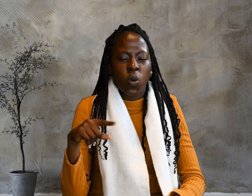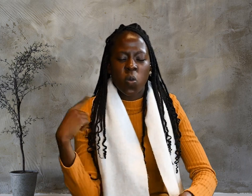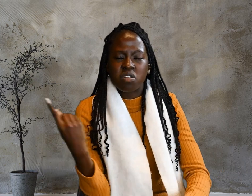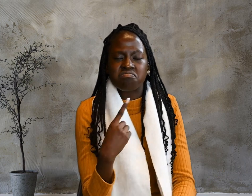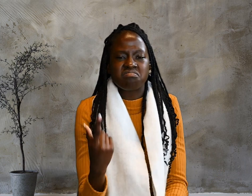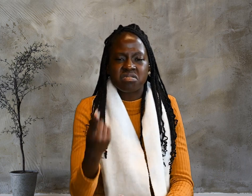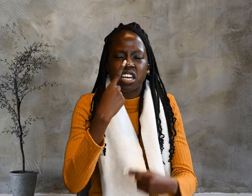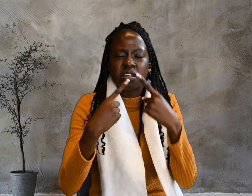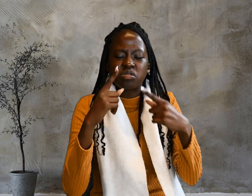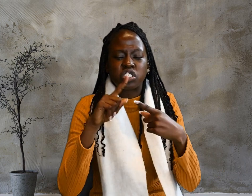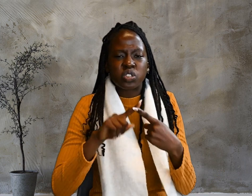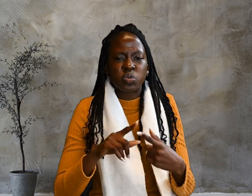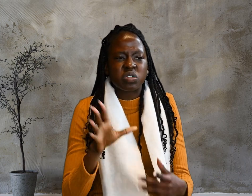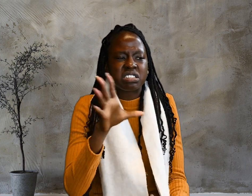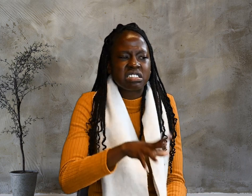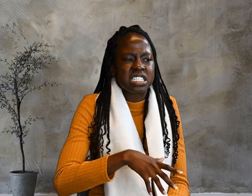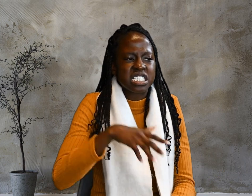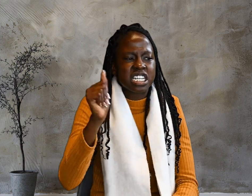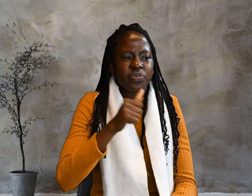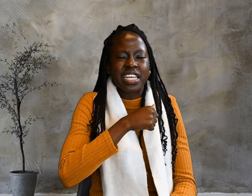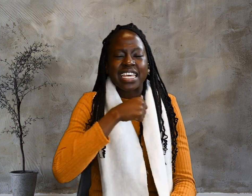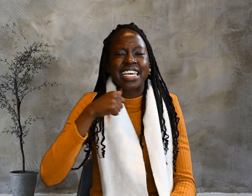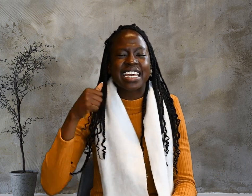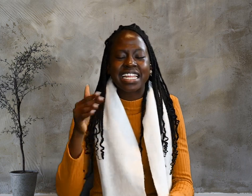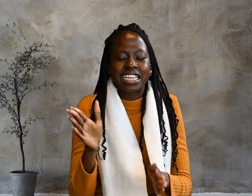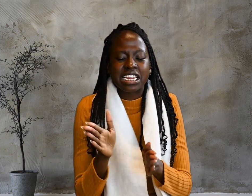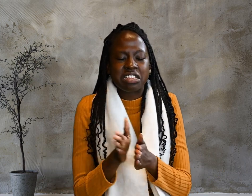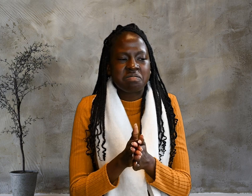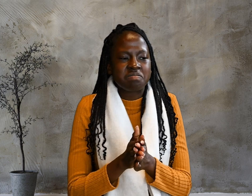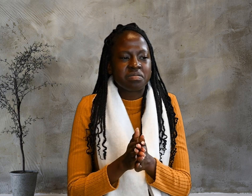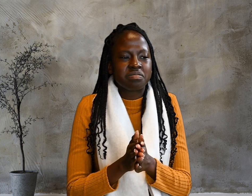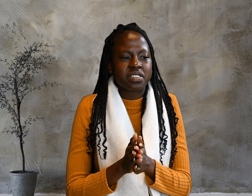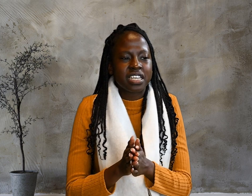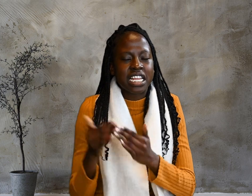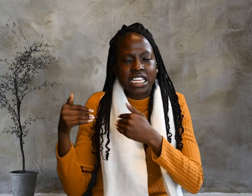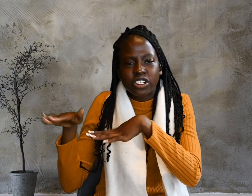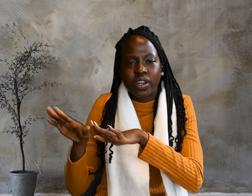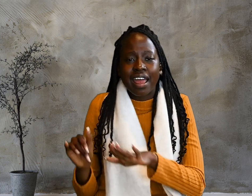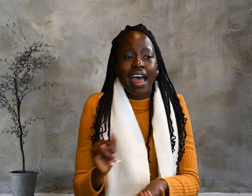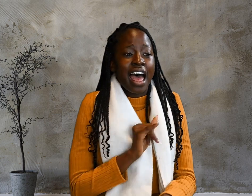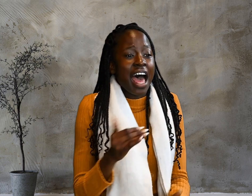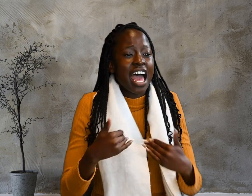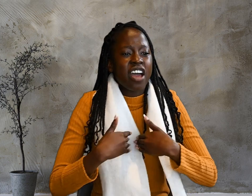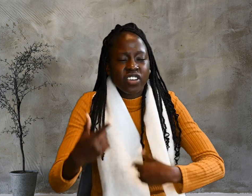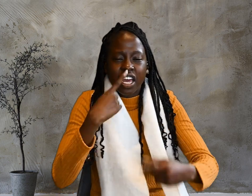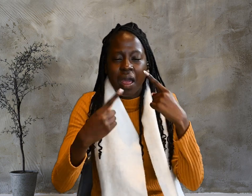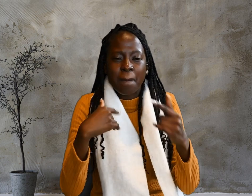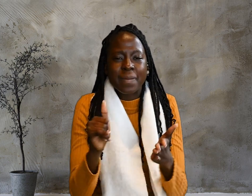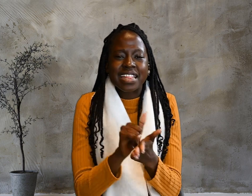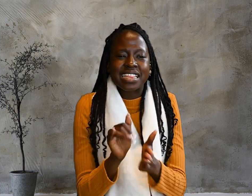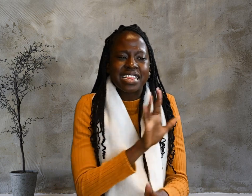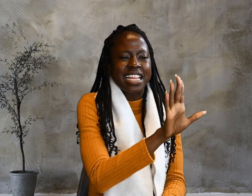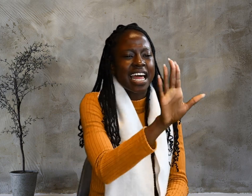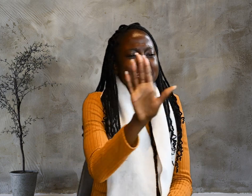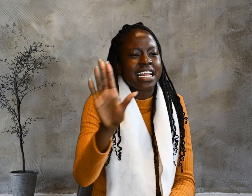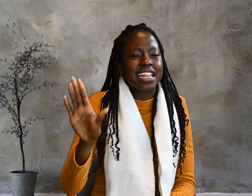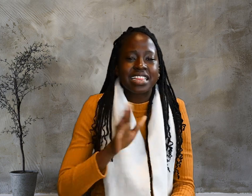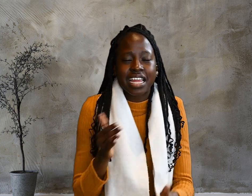to steal, kill, and destroy. I have come that they may